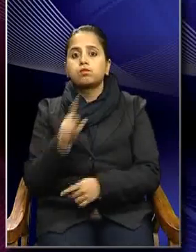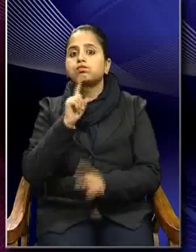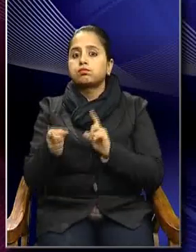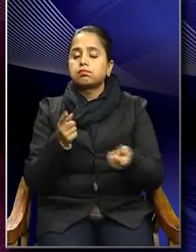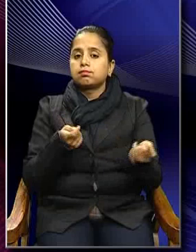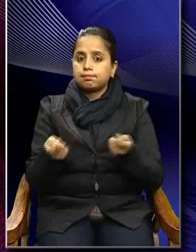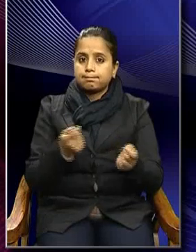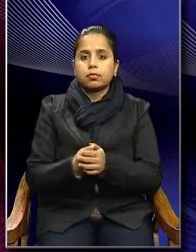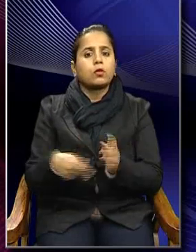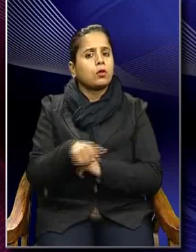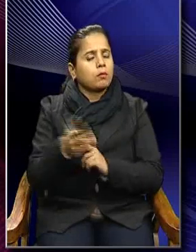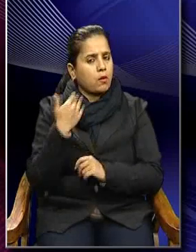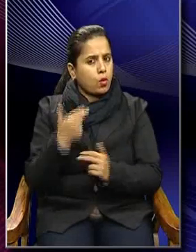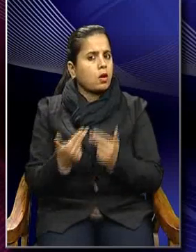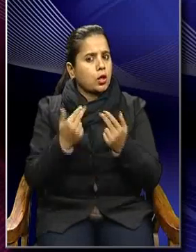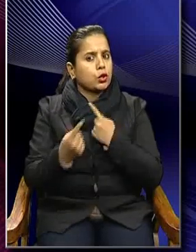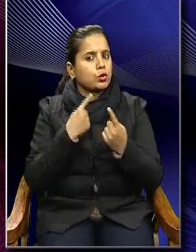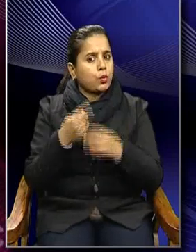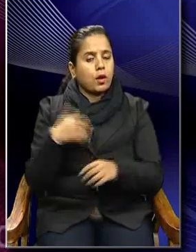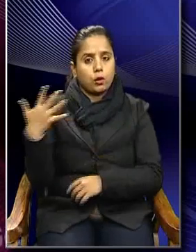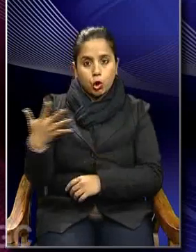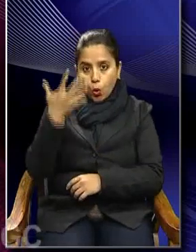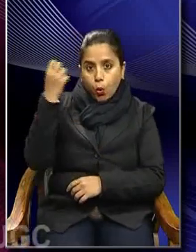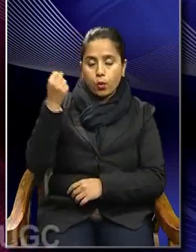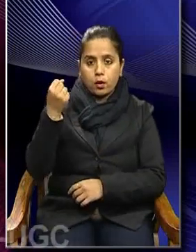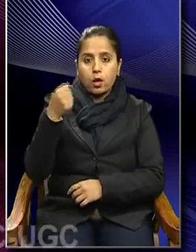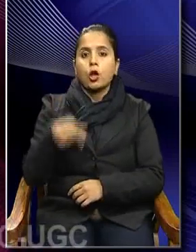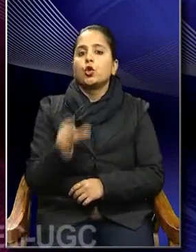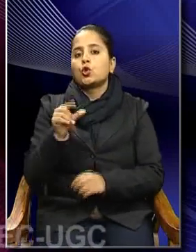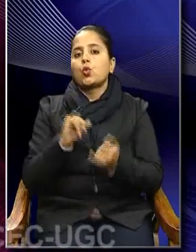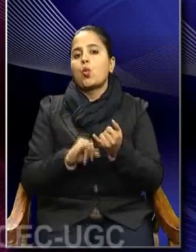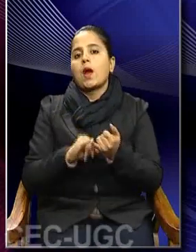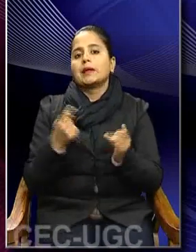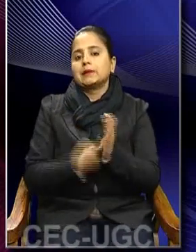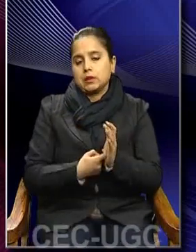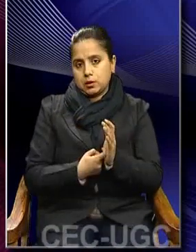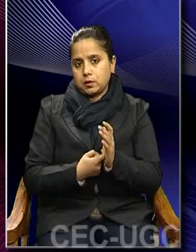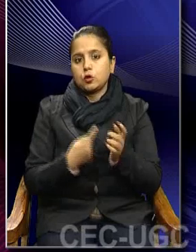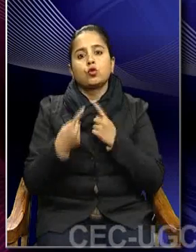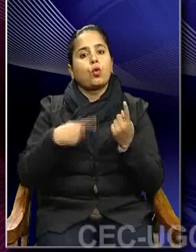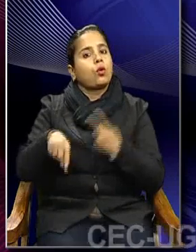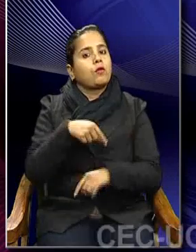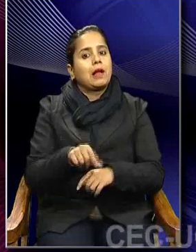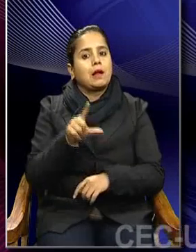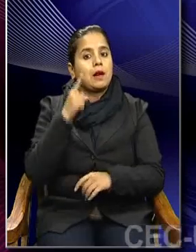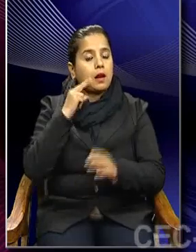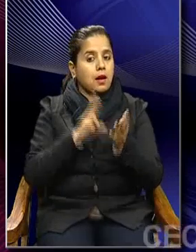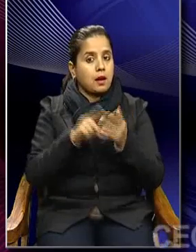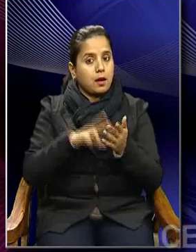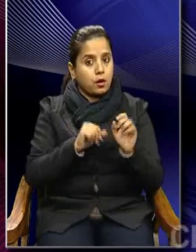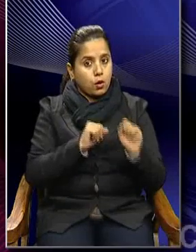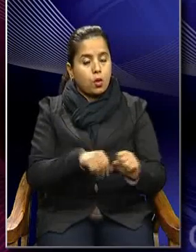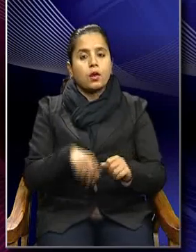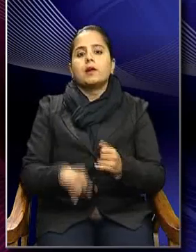context that we also spoke of the authoritarian USSR under Lenin and